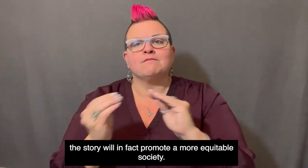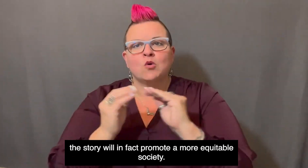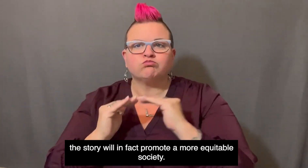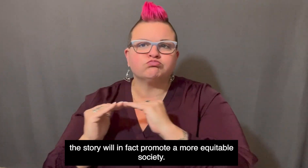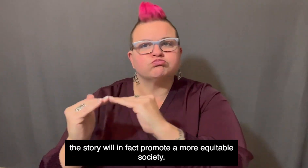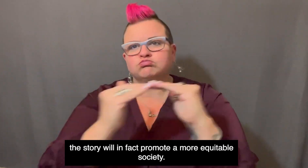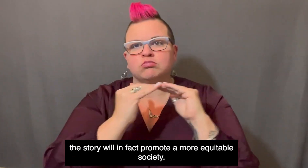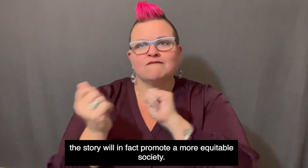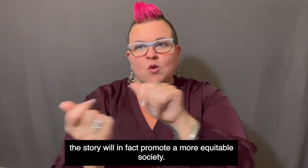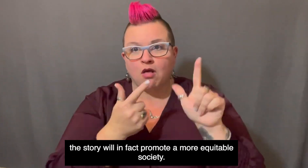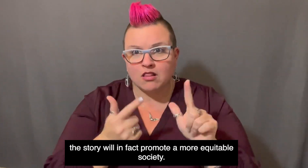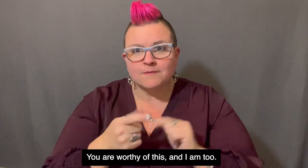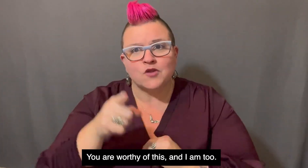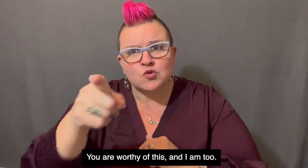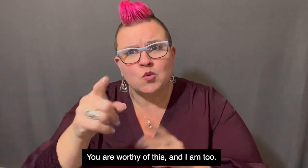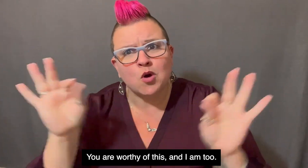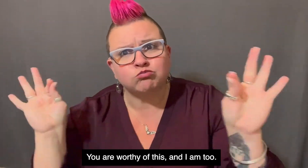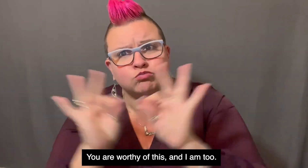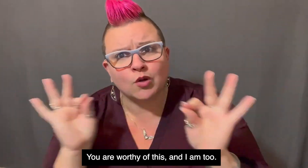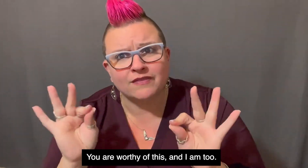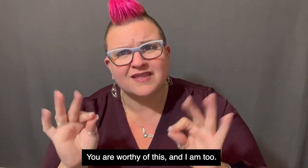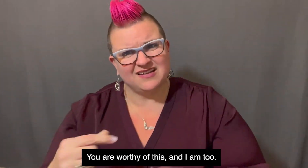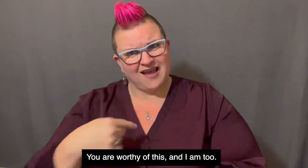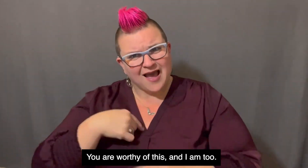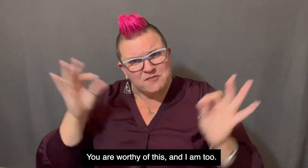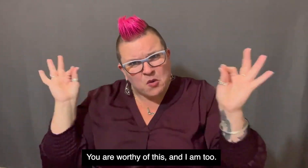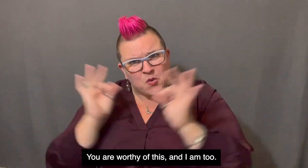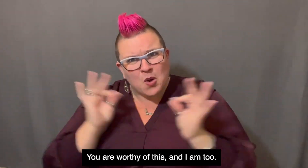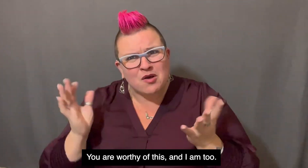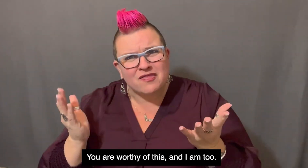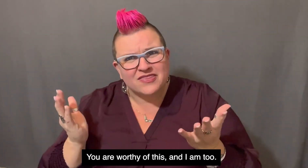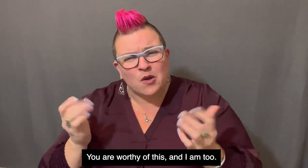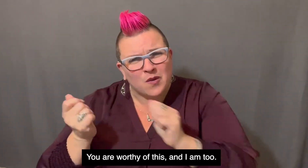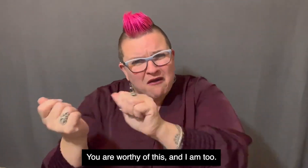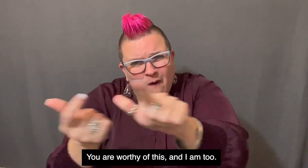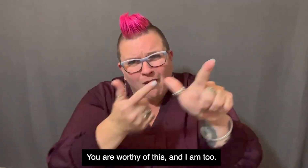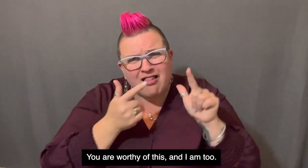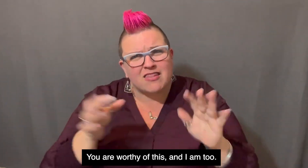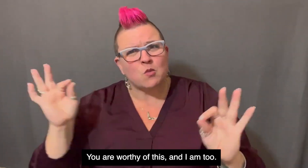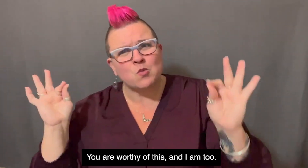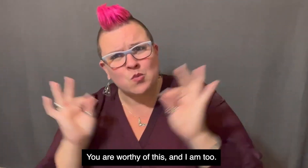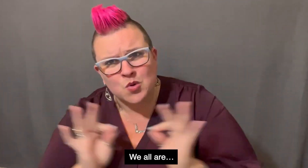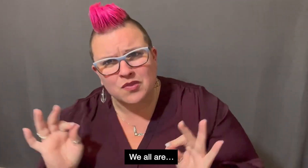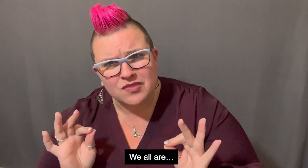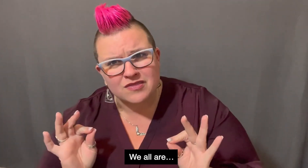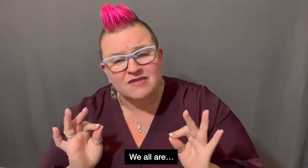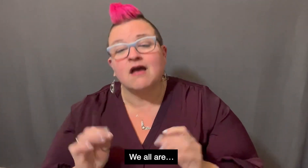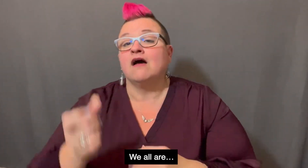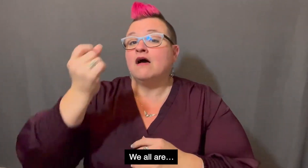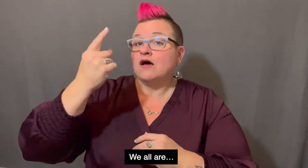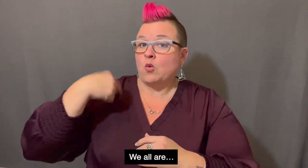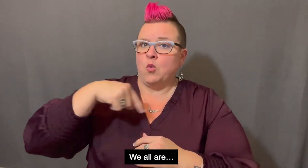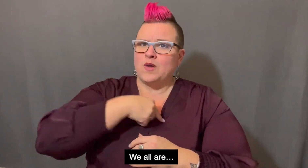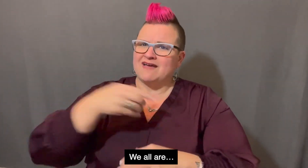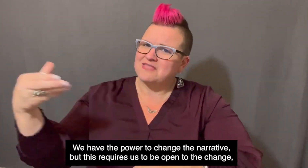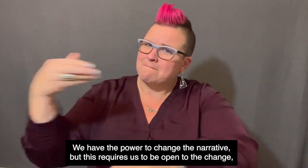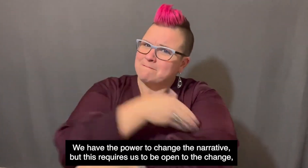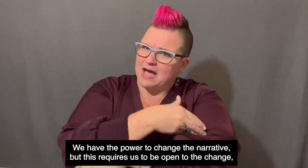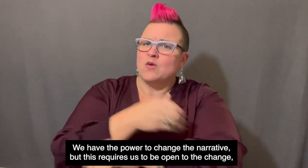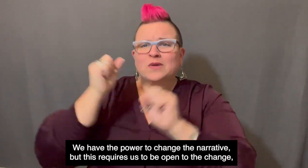equitable society. You are worthy of this, and I am too. We all are. We have the power